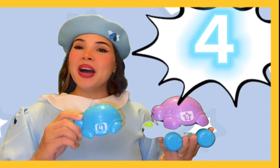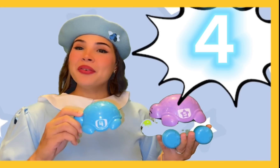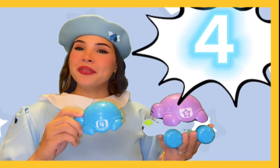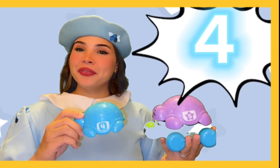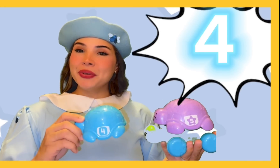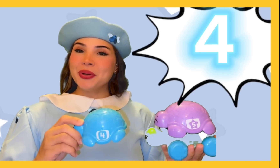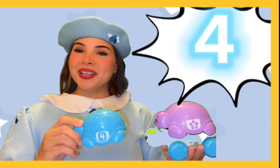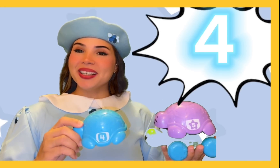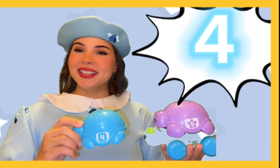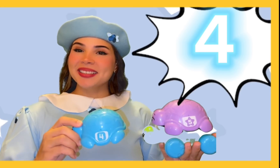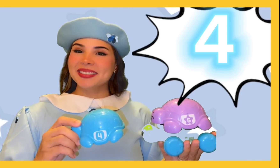4.